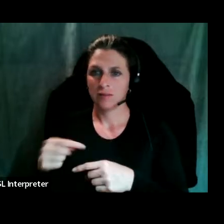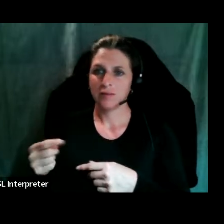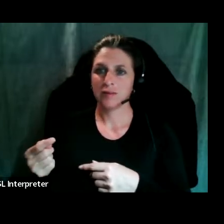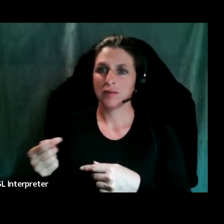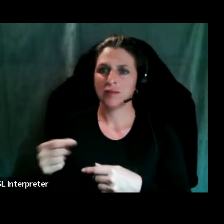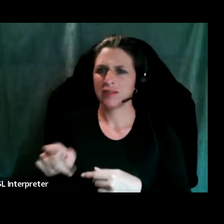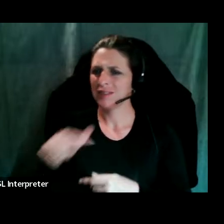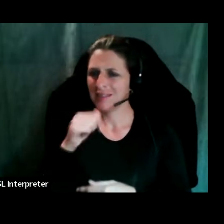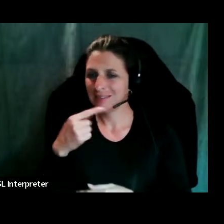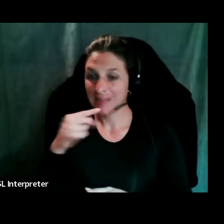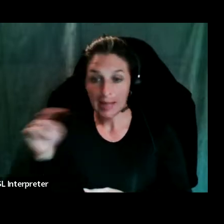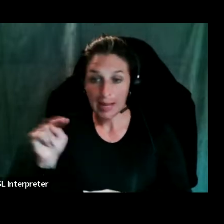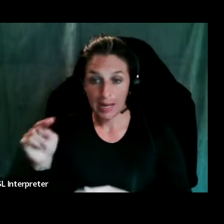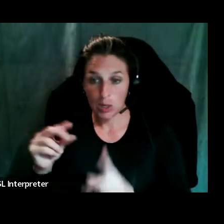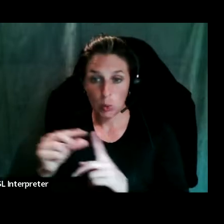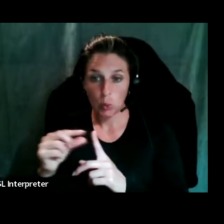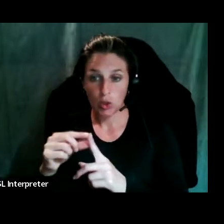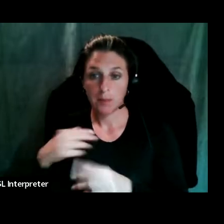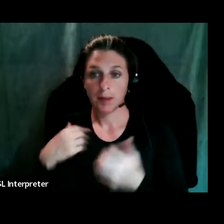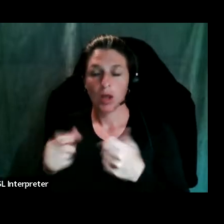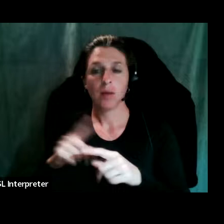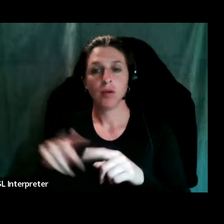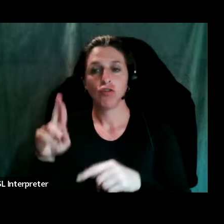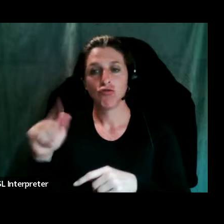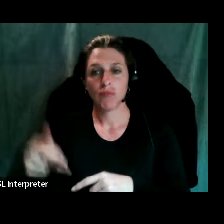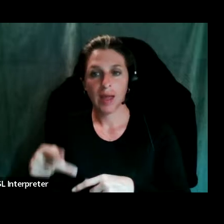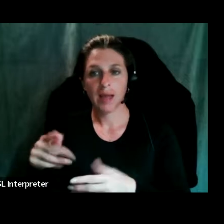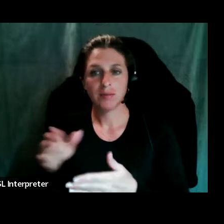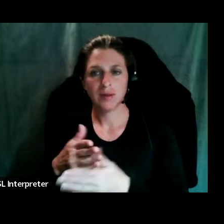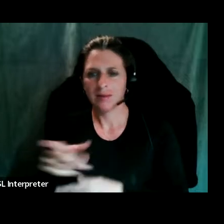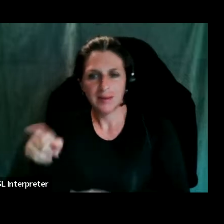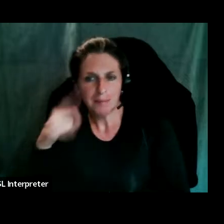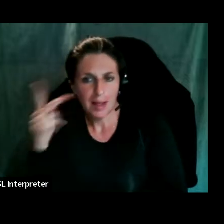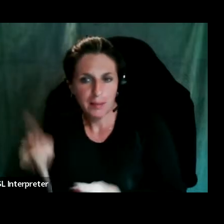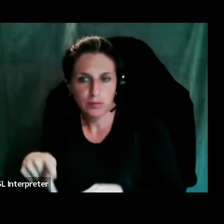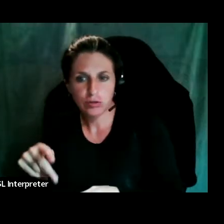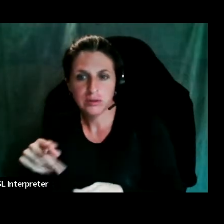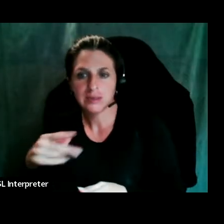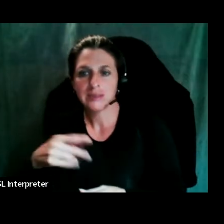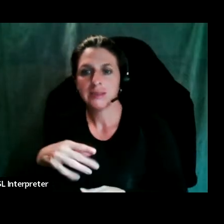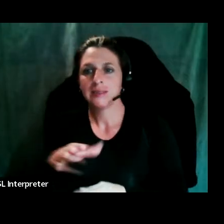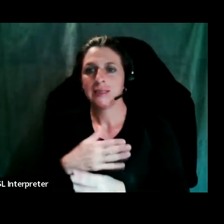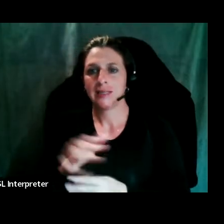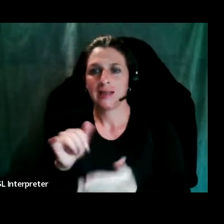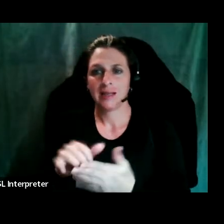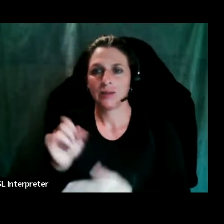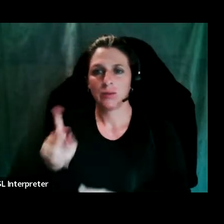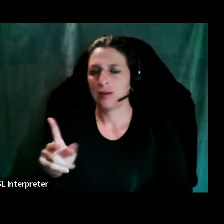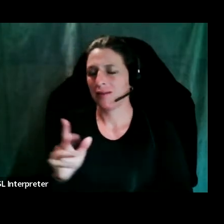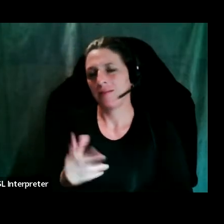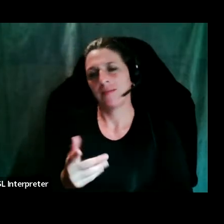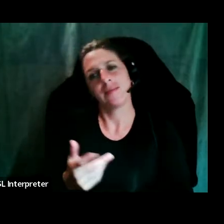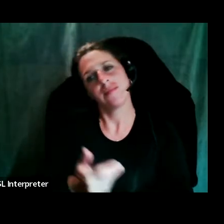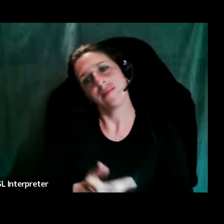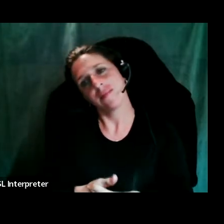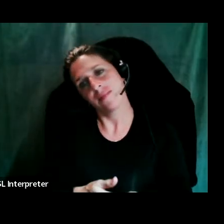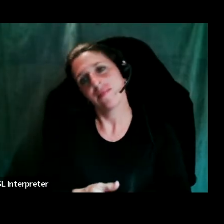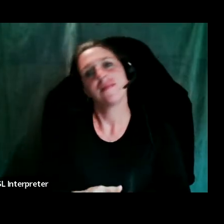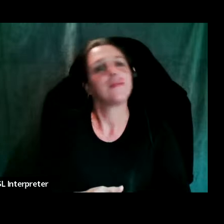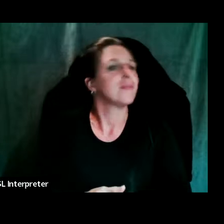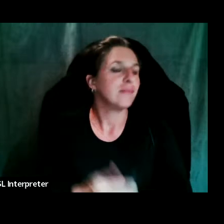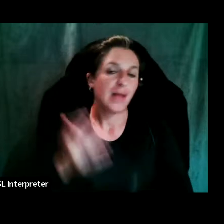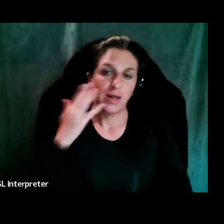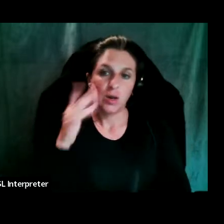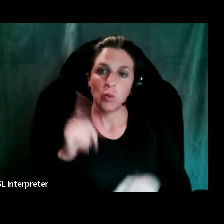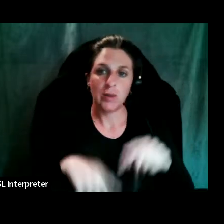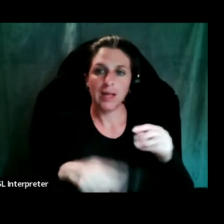in my car, but you putting on a rap song, they'll tell me it's a Black person singing it. It's okay. I don't know what we can do. I know we can't solve